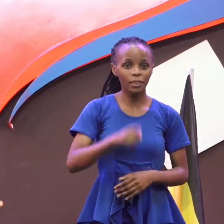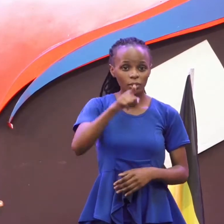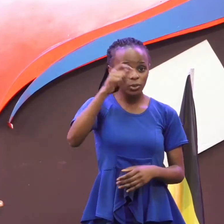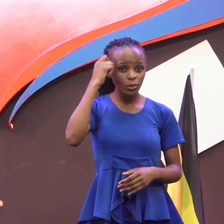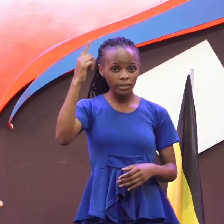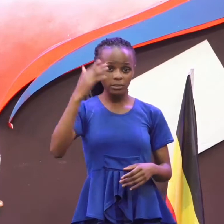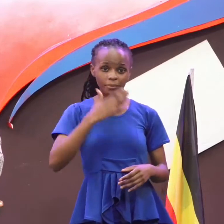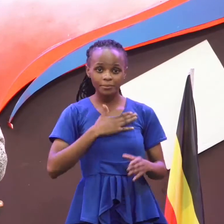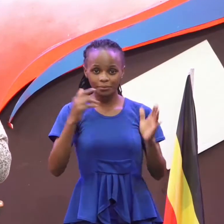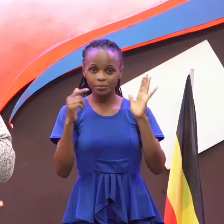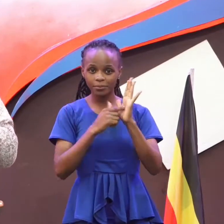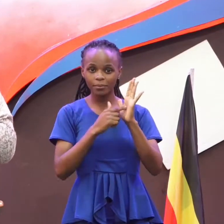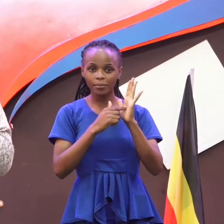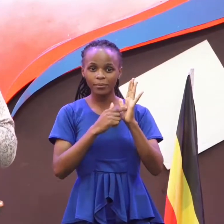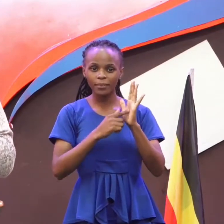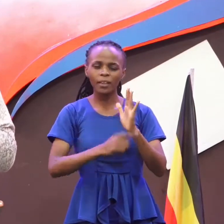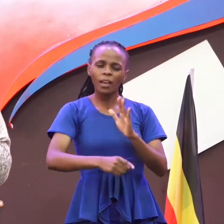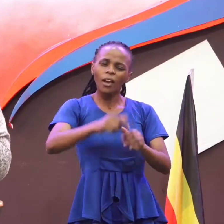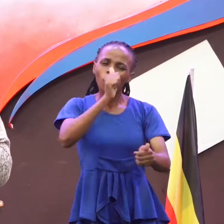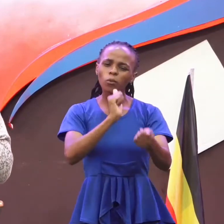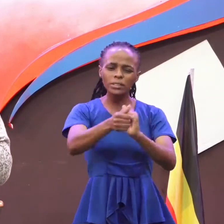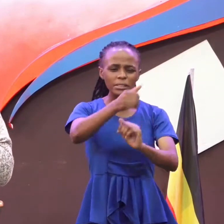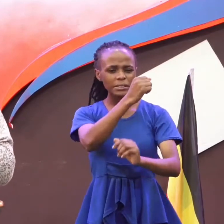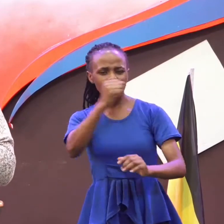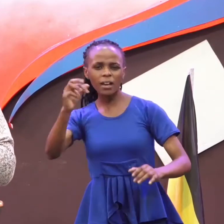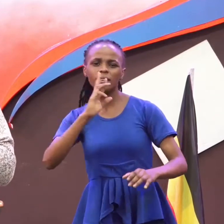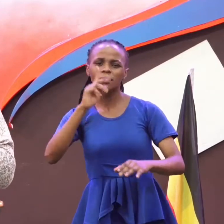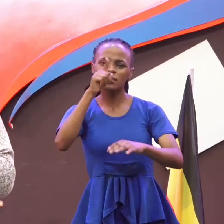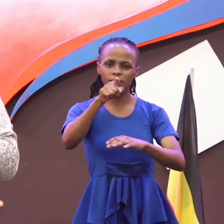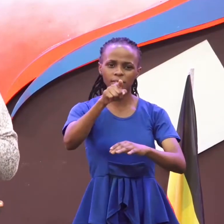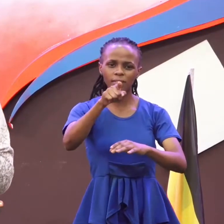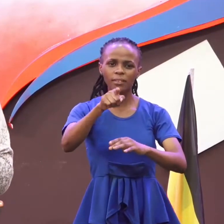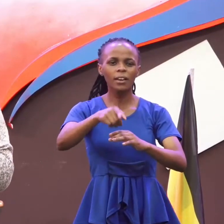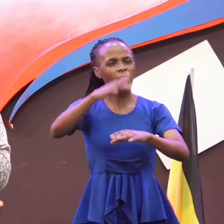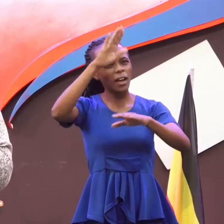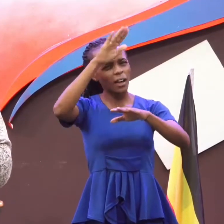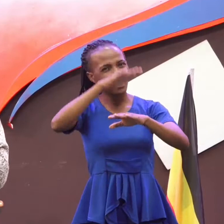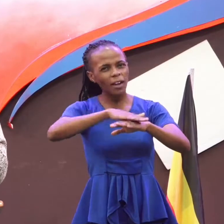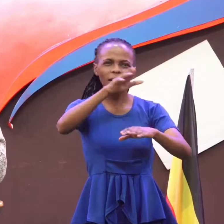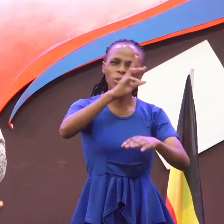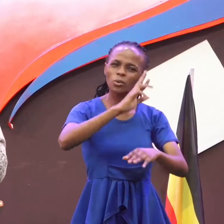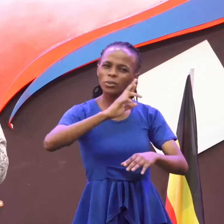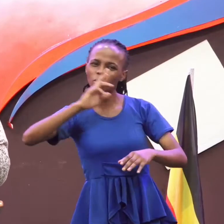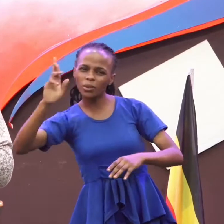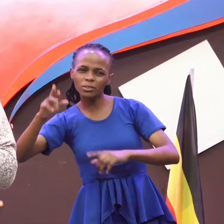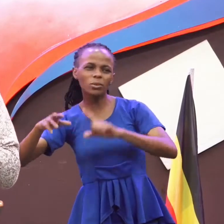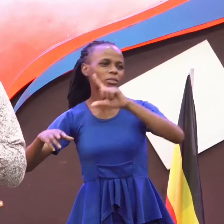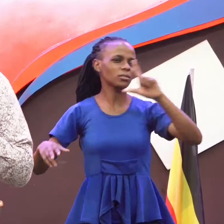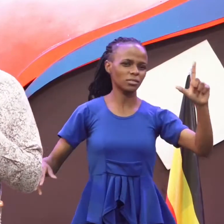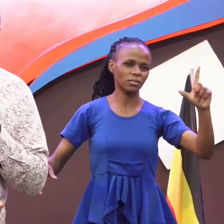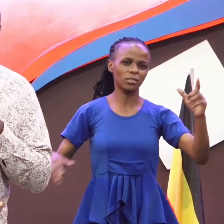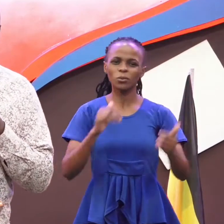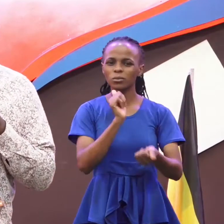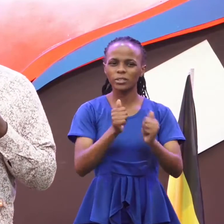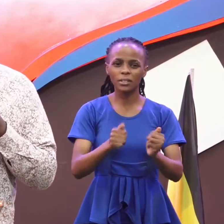You've understood what I've said. On which side are you? Are you on the left or the